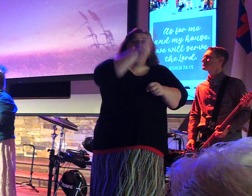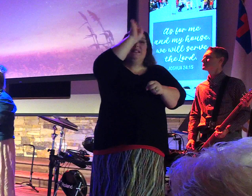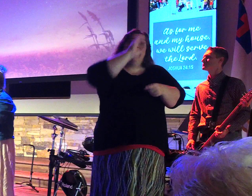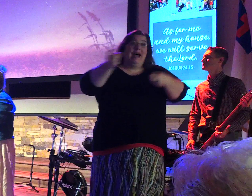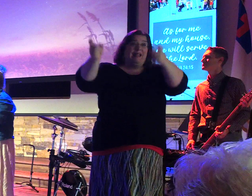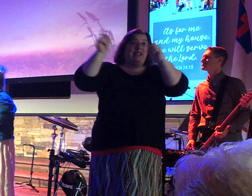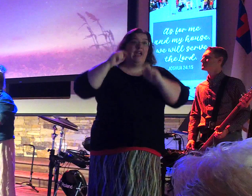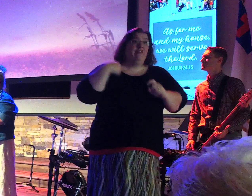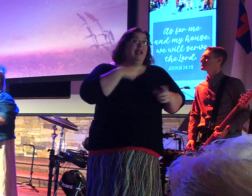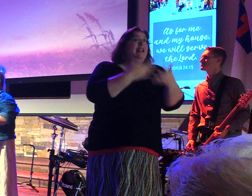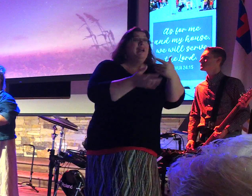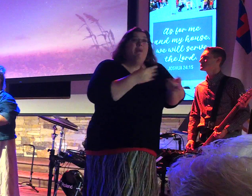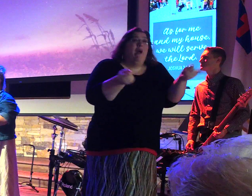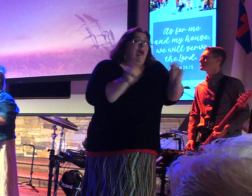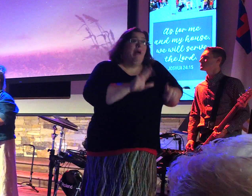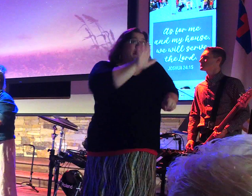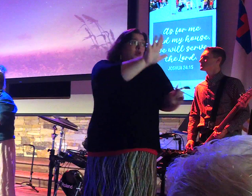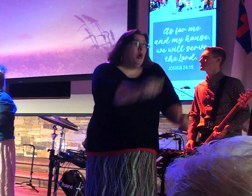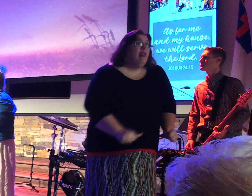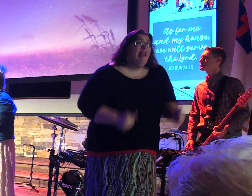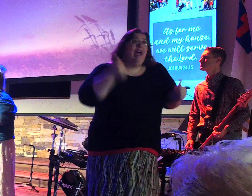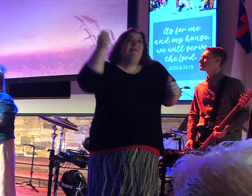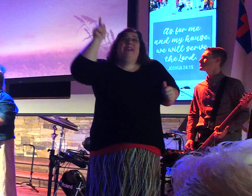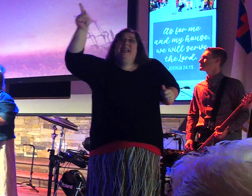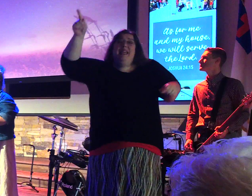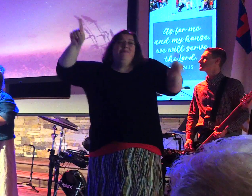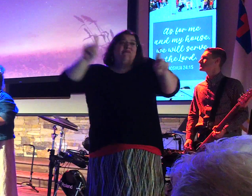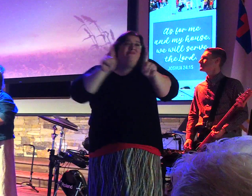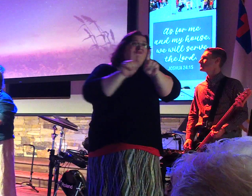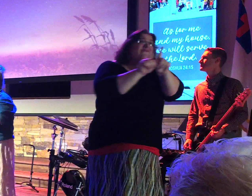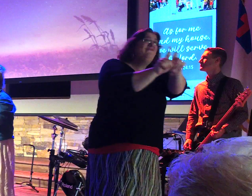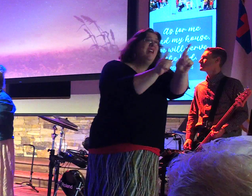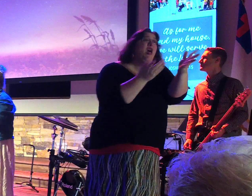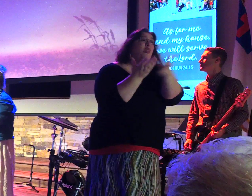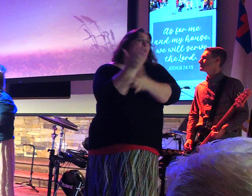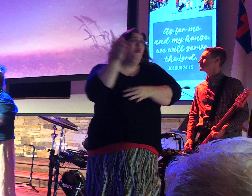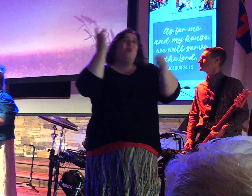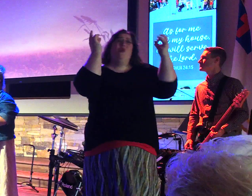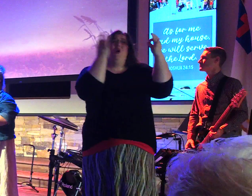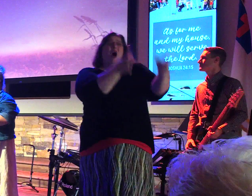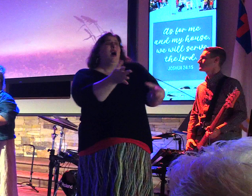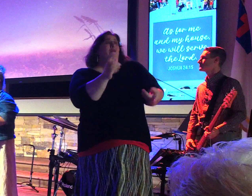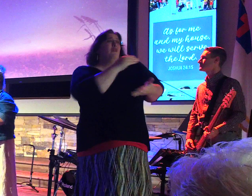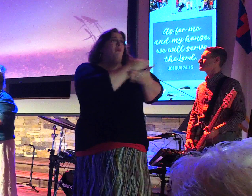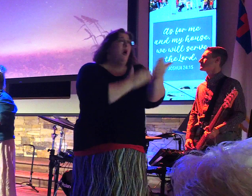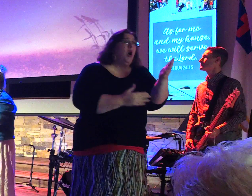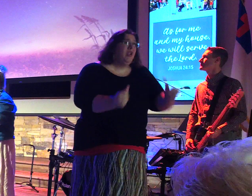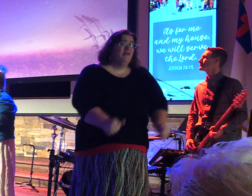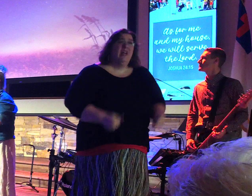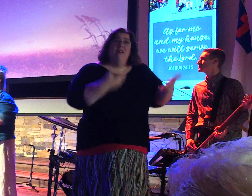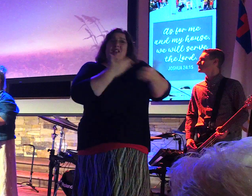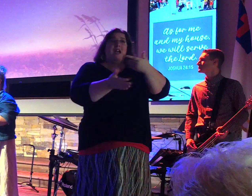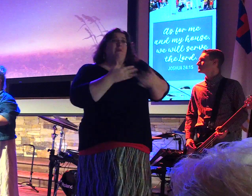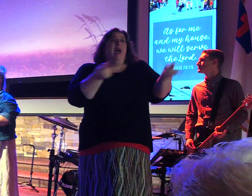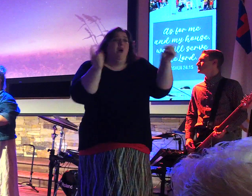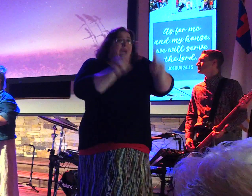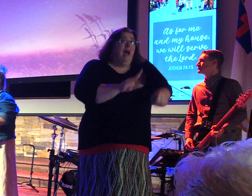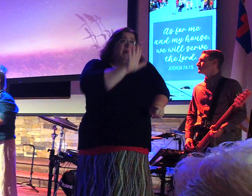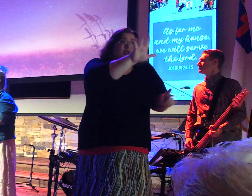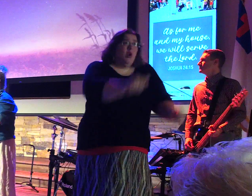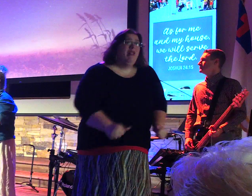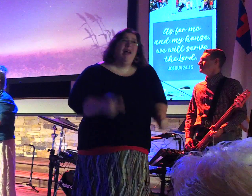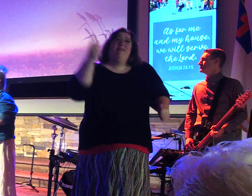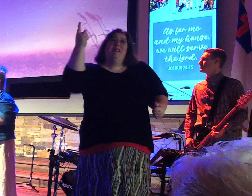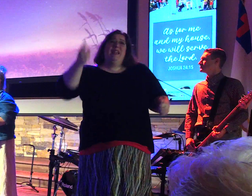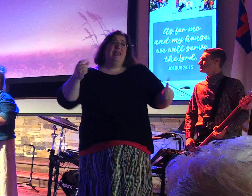matter what happens, He will walk through the storms of life with us. No matter what comes, He will